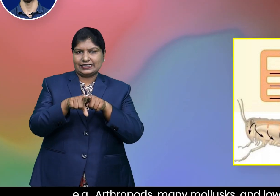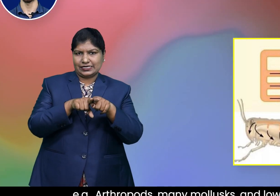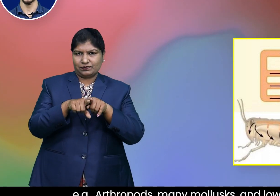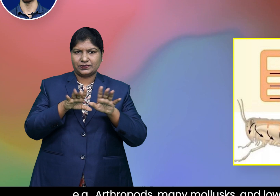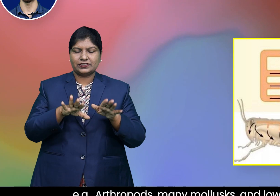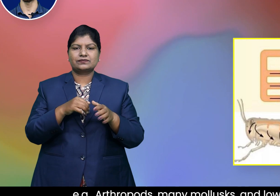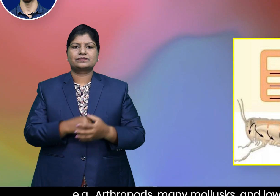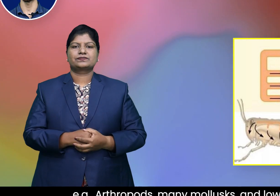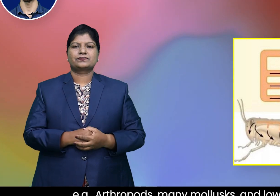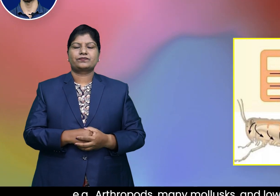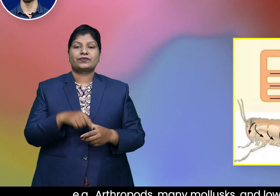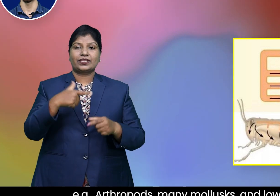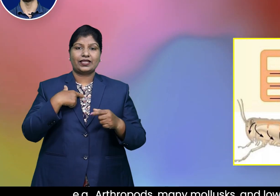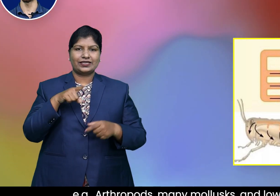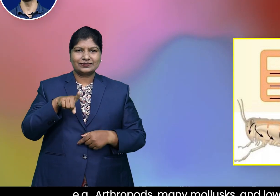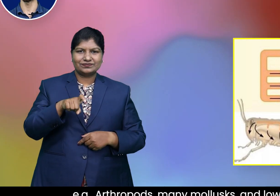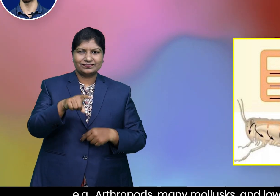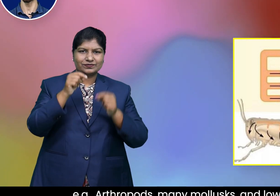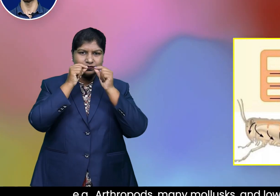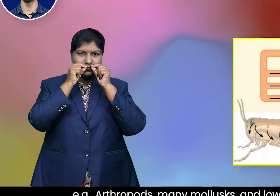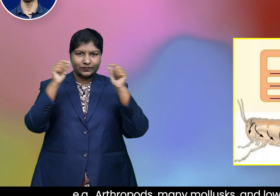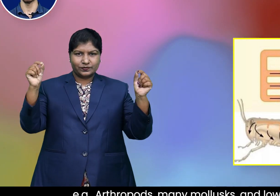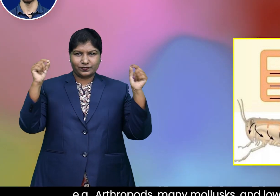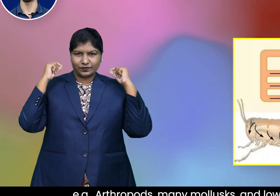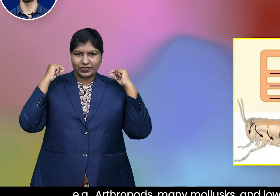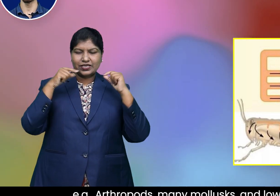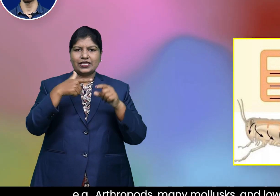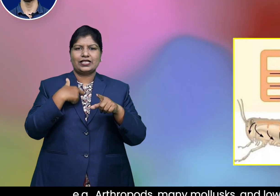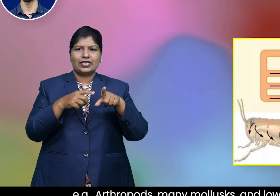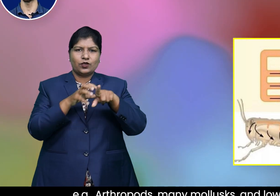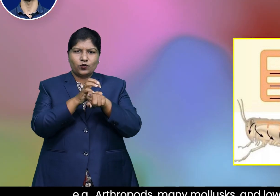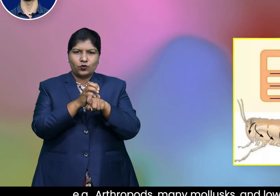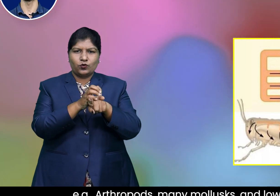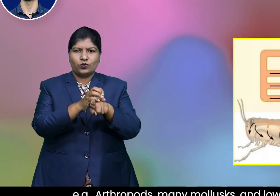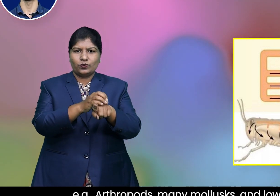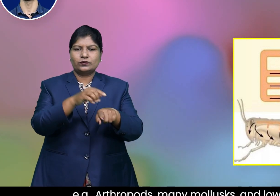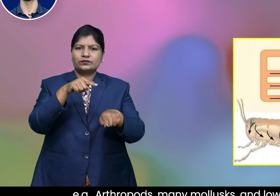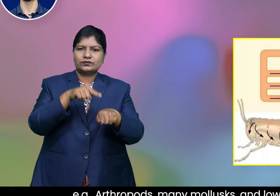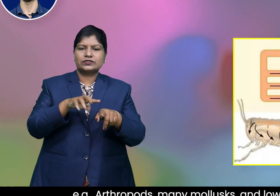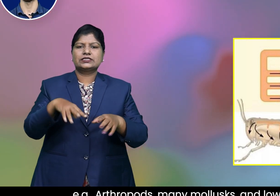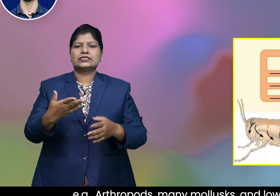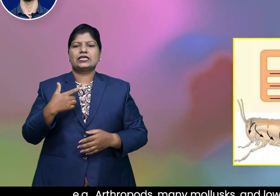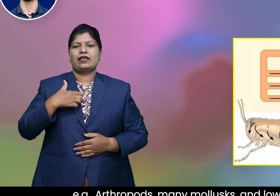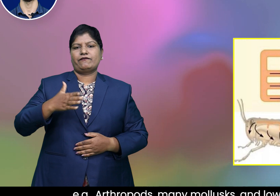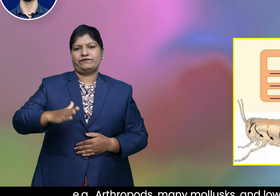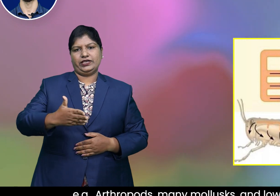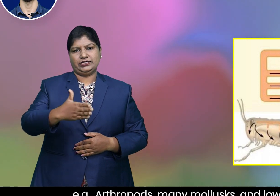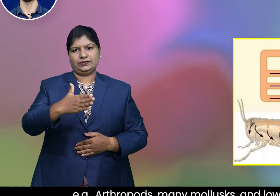Example, arthropods, many mollusks and lower chordates.